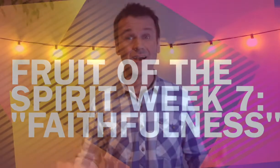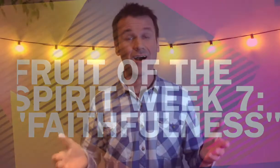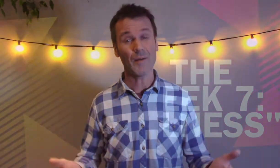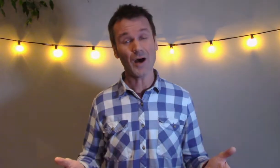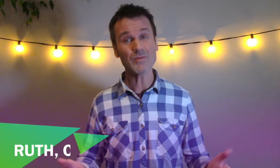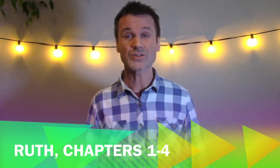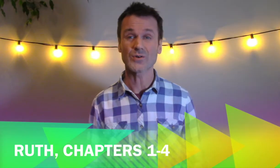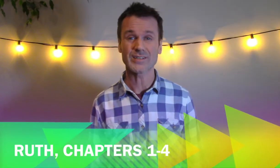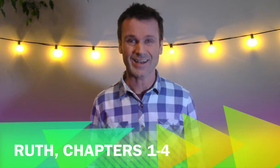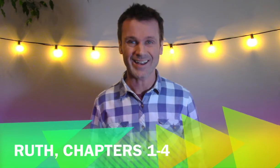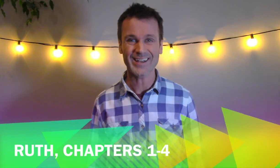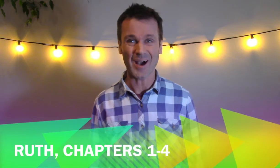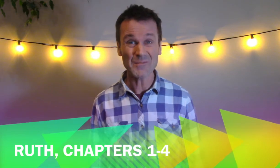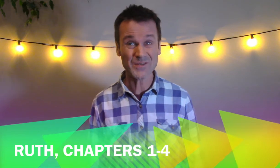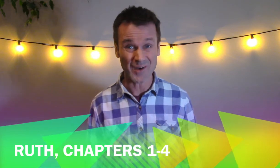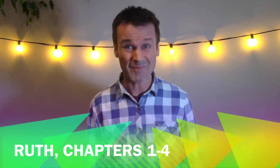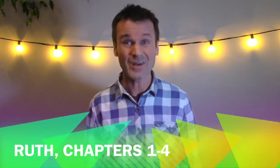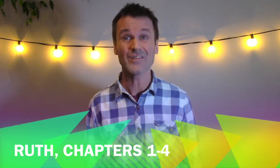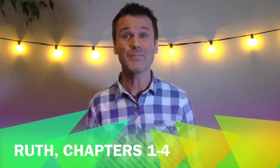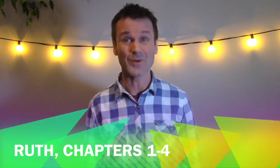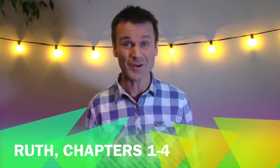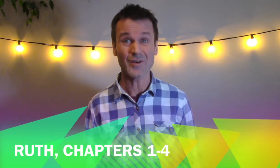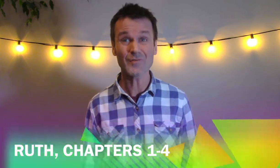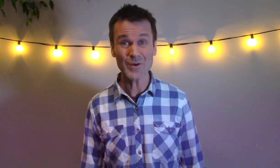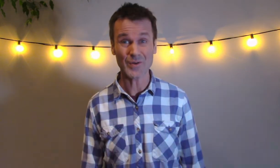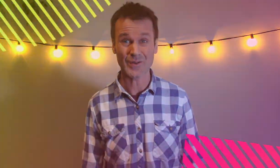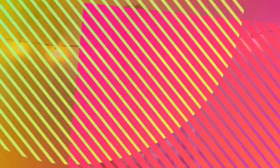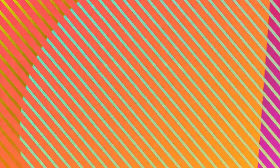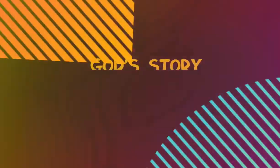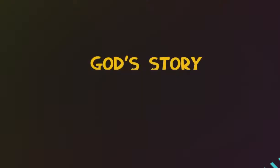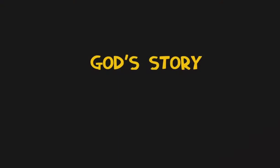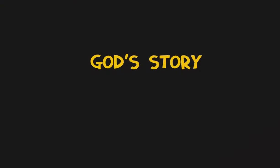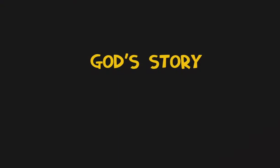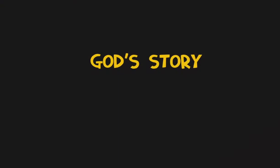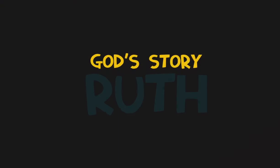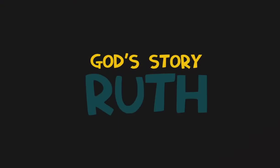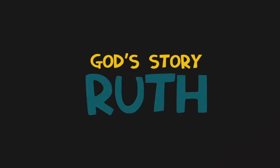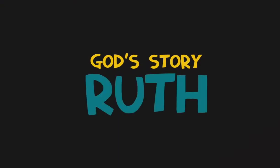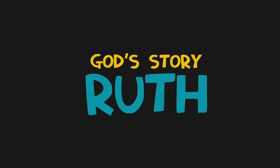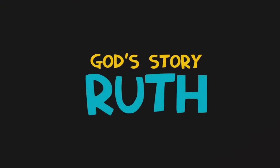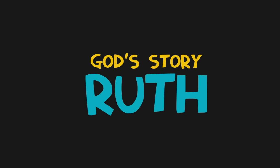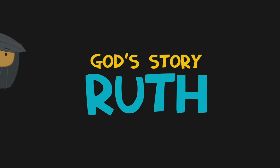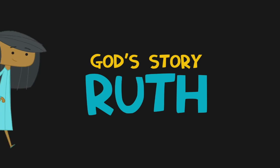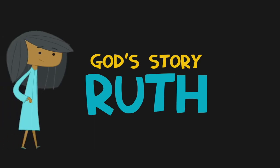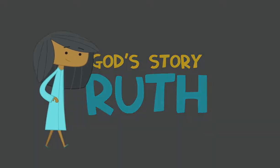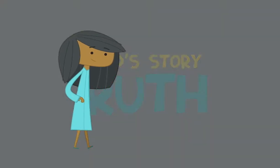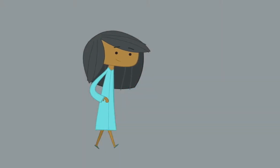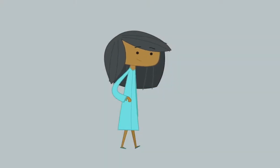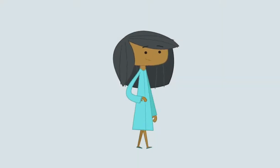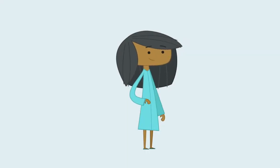Our Bible story today comes from the book of Ruth. God's story, Ruth. So part of God's